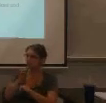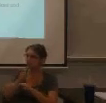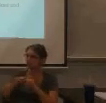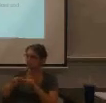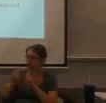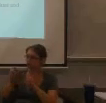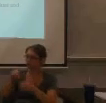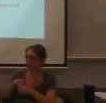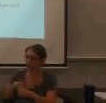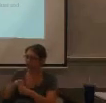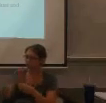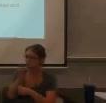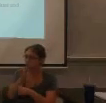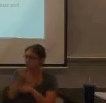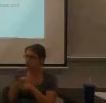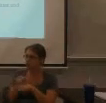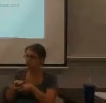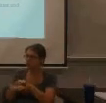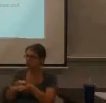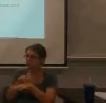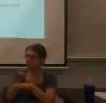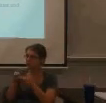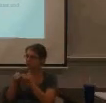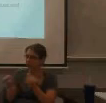water from the surface of the land.